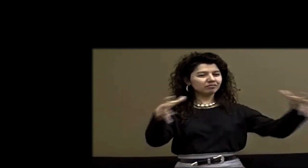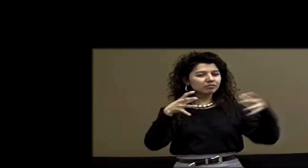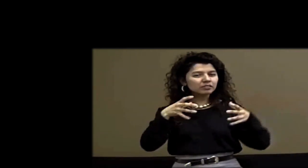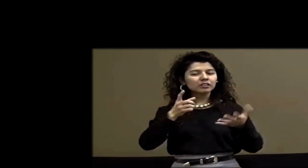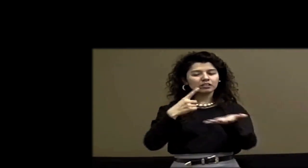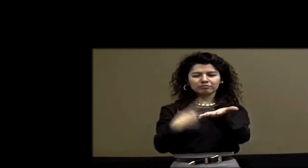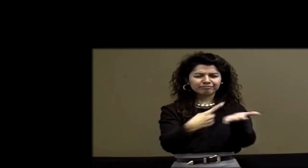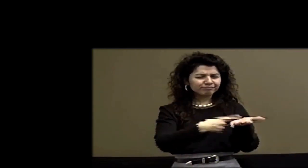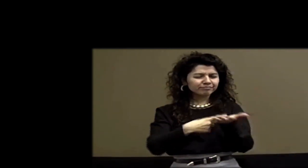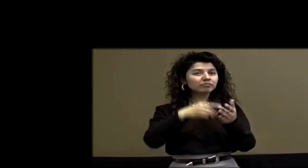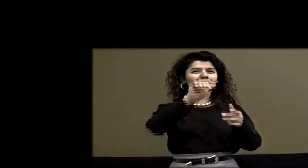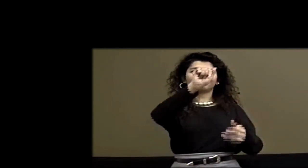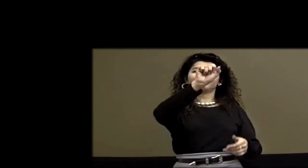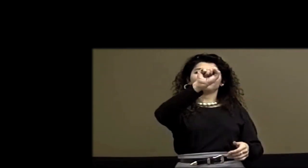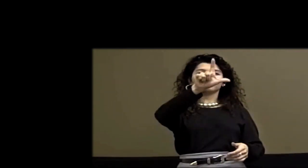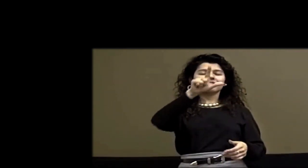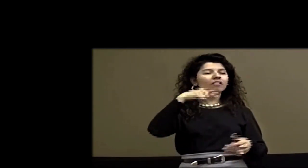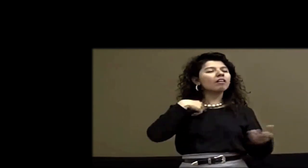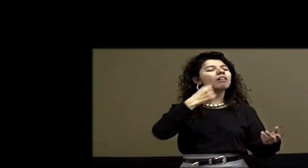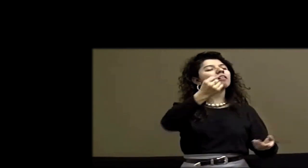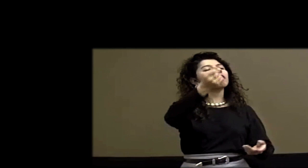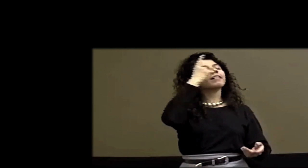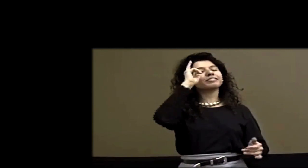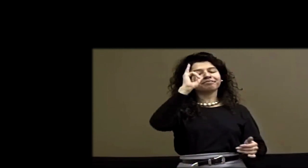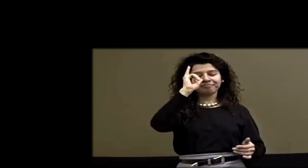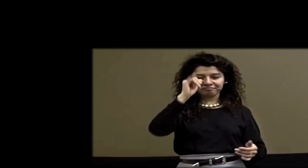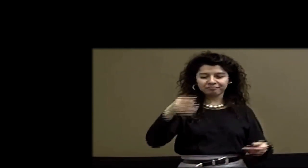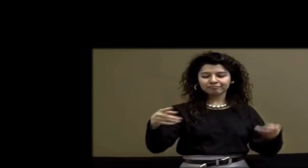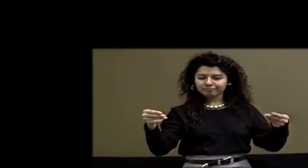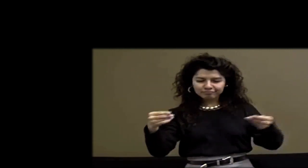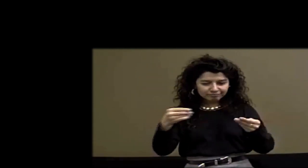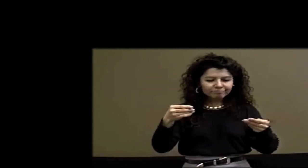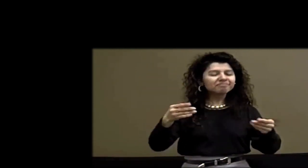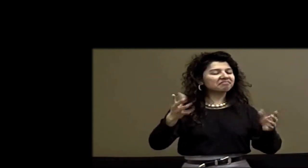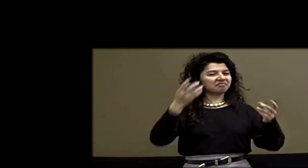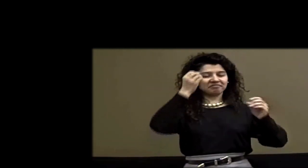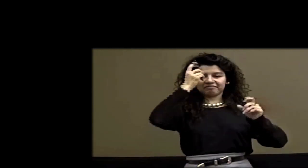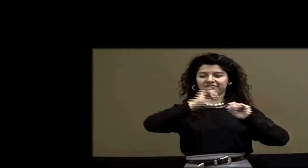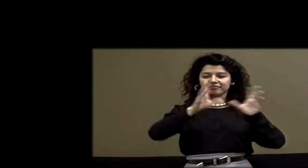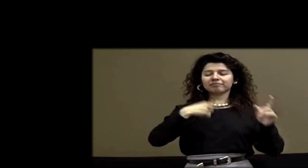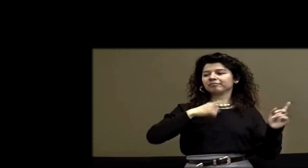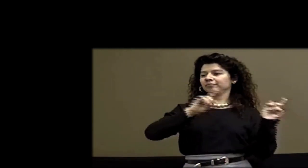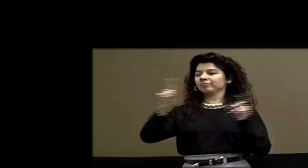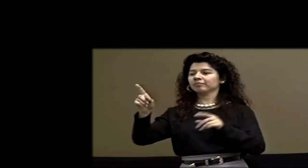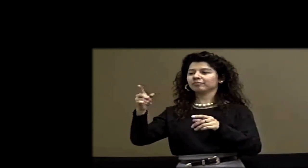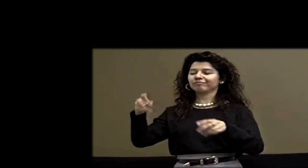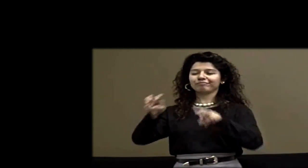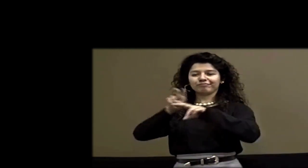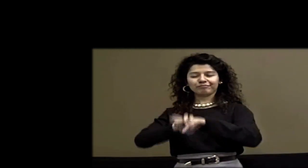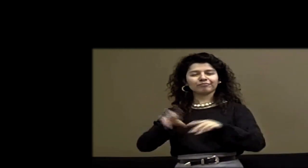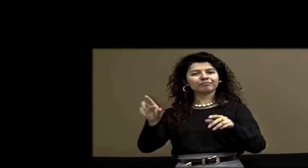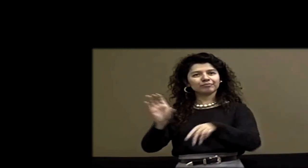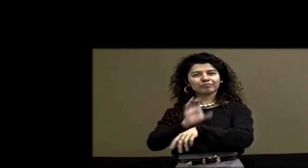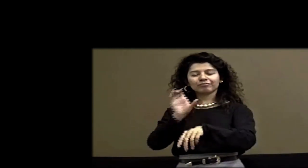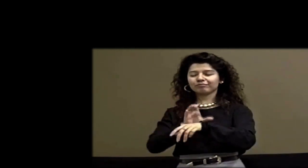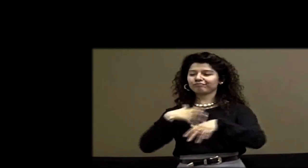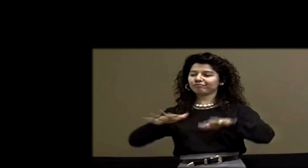clear, I am able to go discuss it with a group of my classmates in ASL to gain a better understanding. Then, I go sit at the computer and type up my